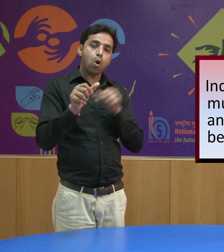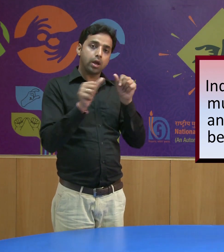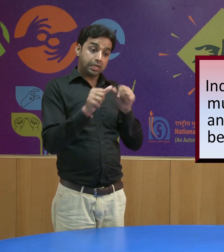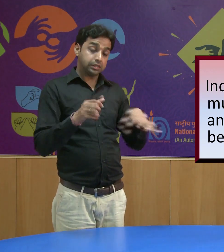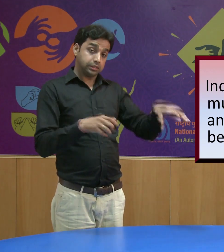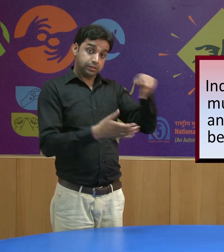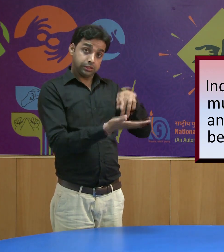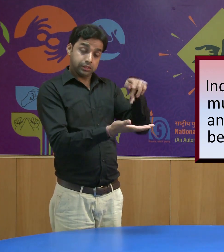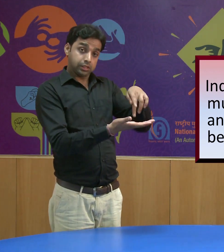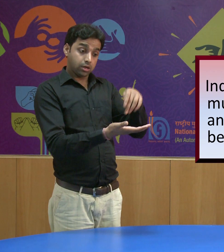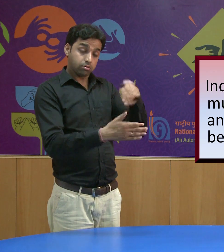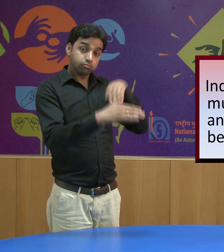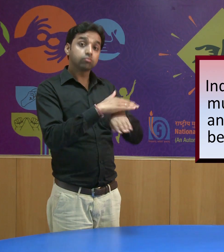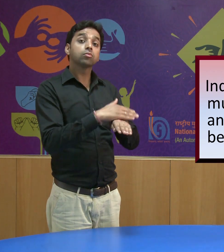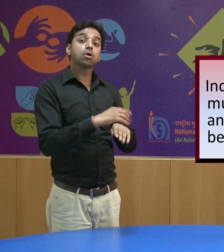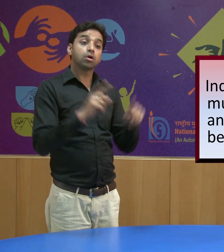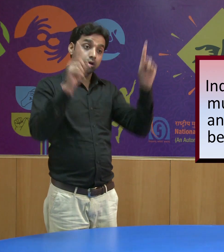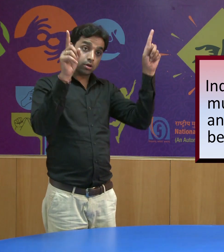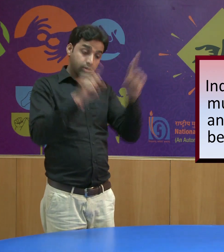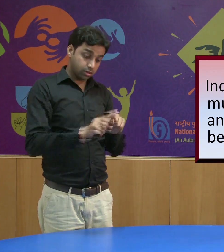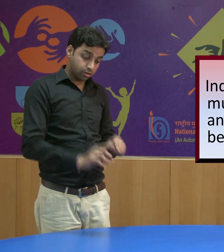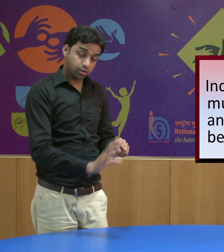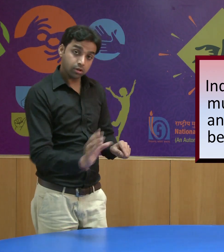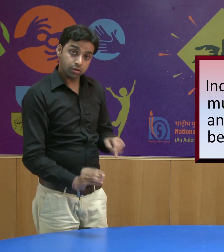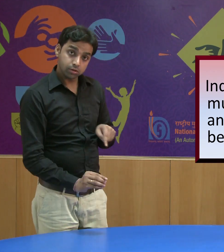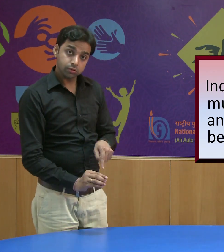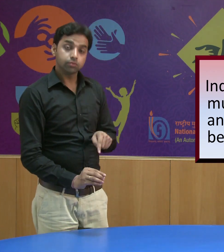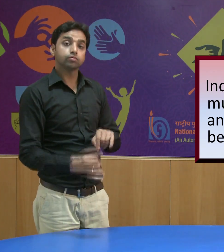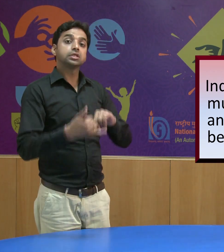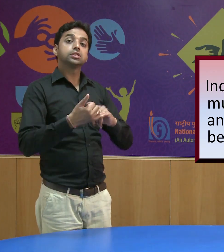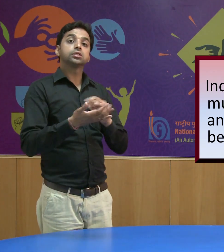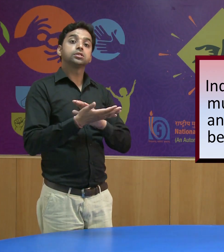in Sri Lanka where cave paintings were made.